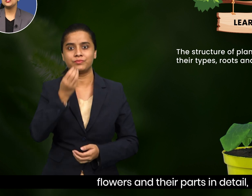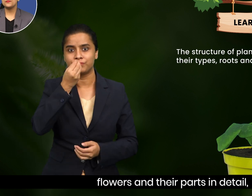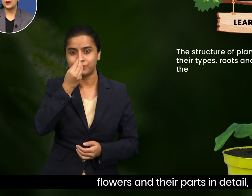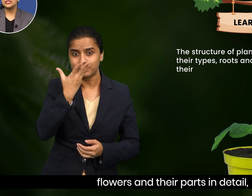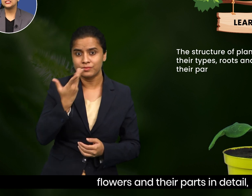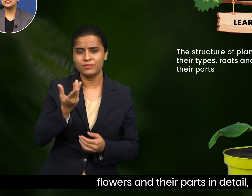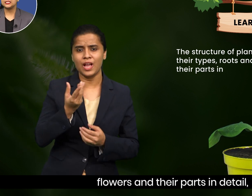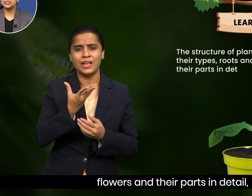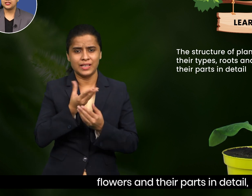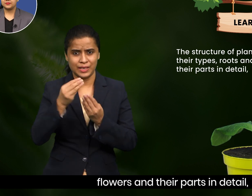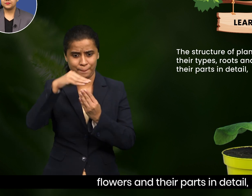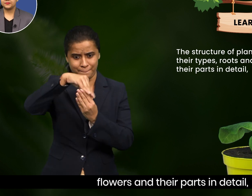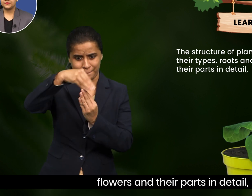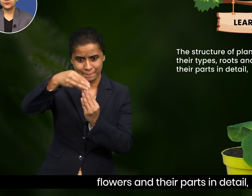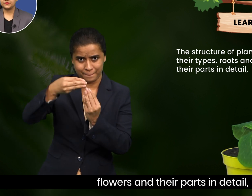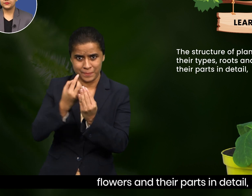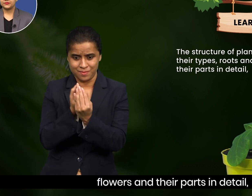flowers and their parts in detail,